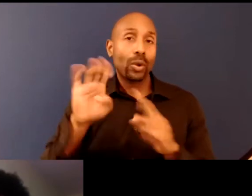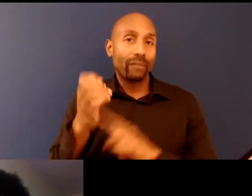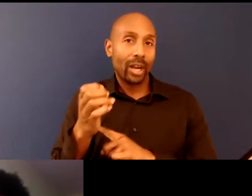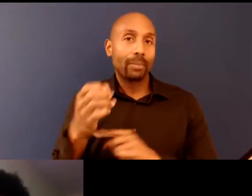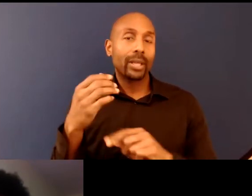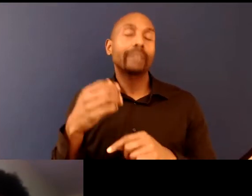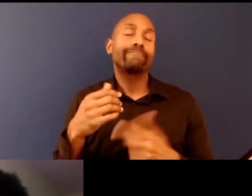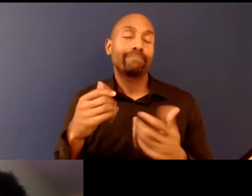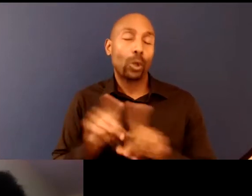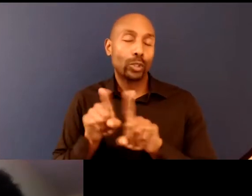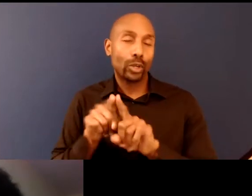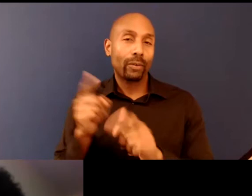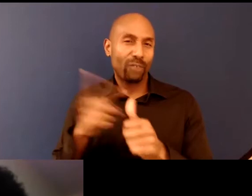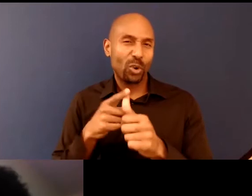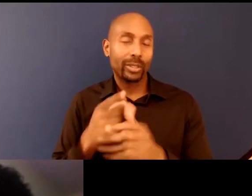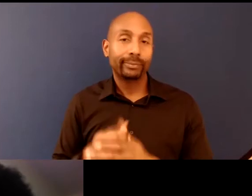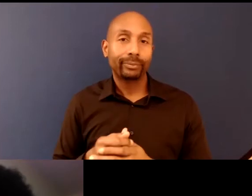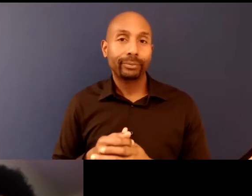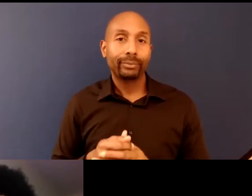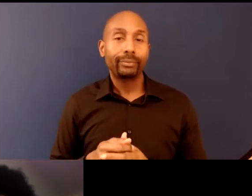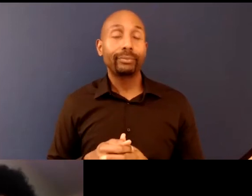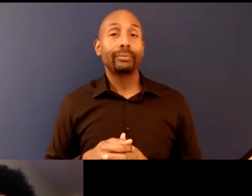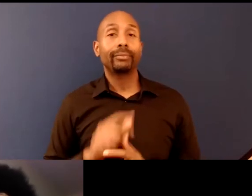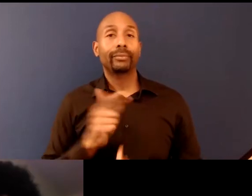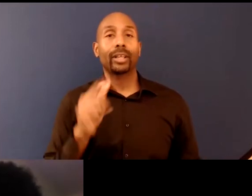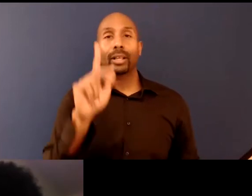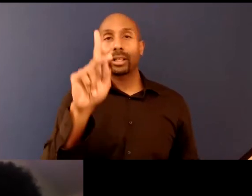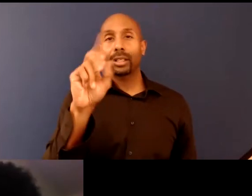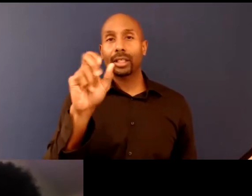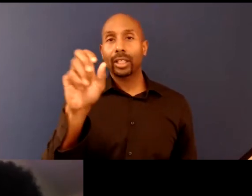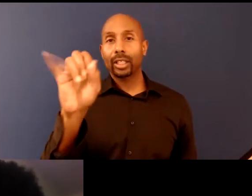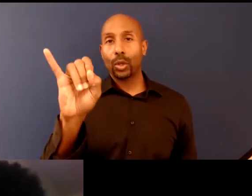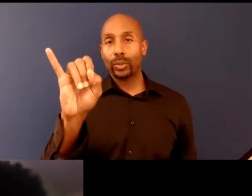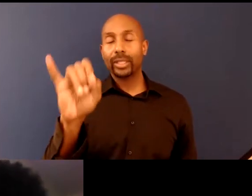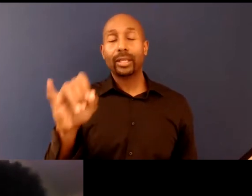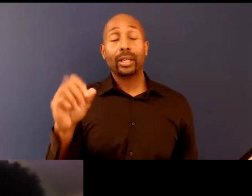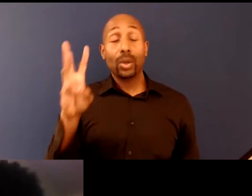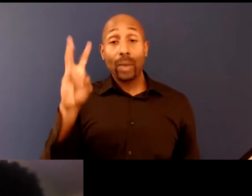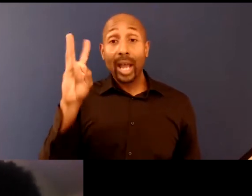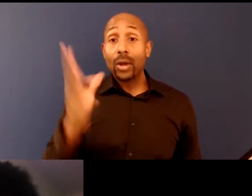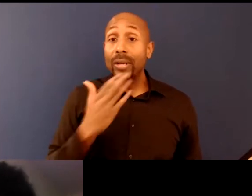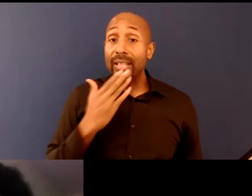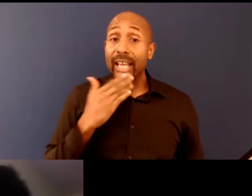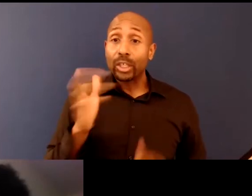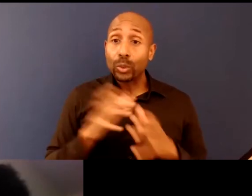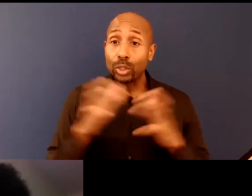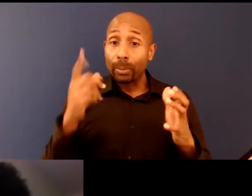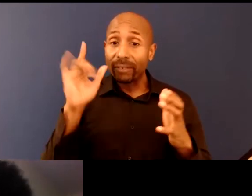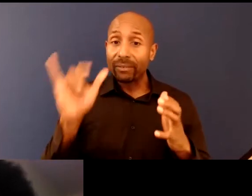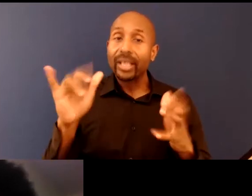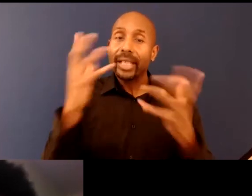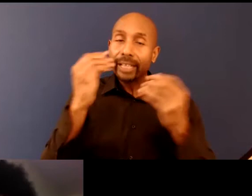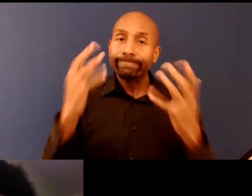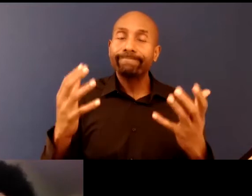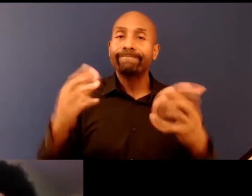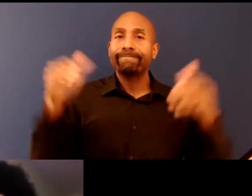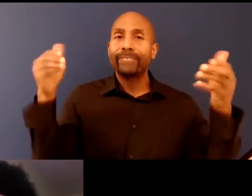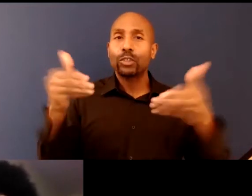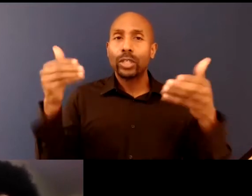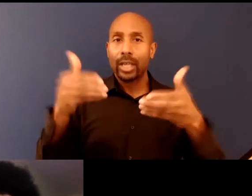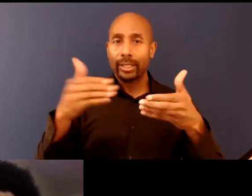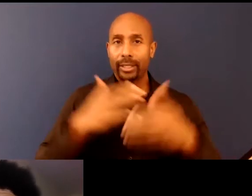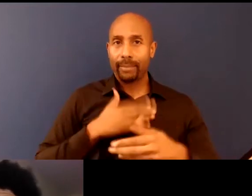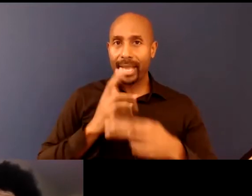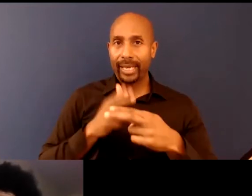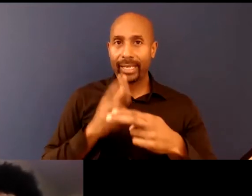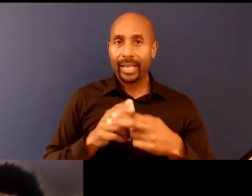today. Wow. Thank you so much for that lovely introduction. My name